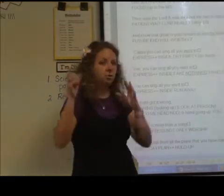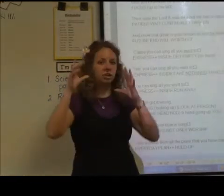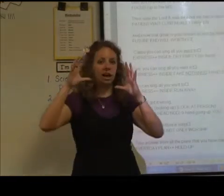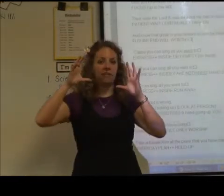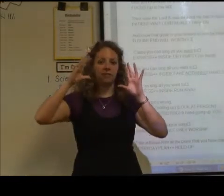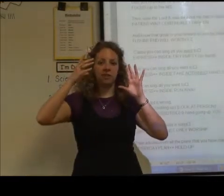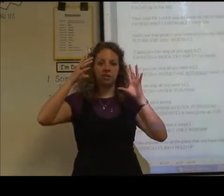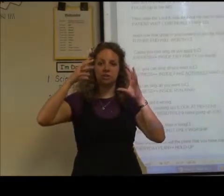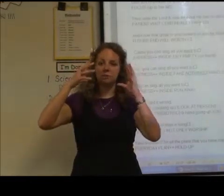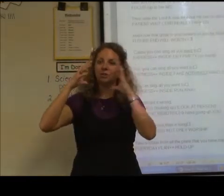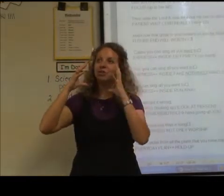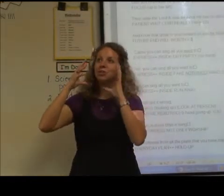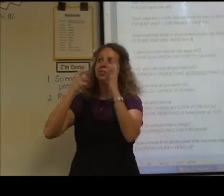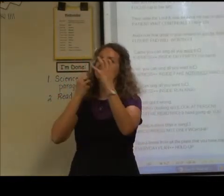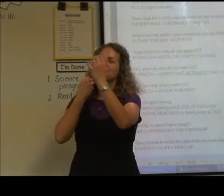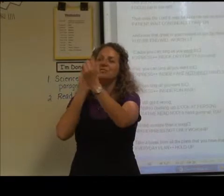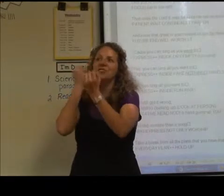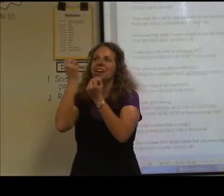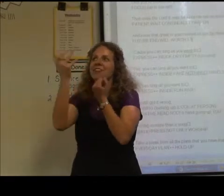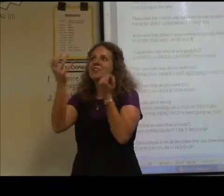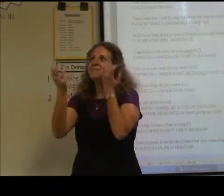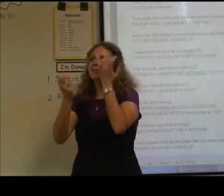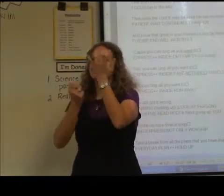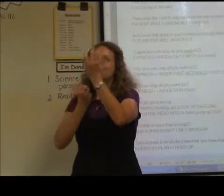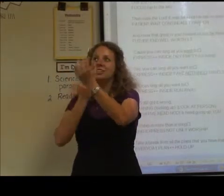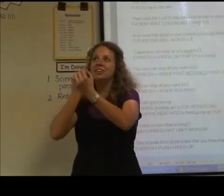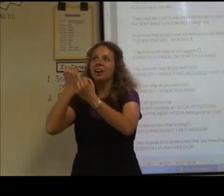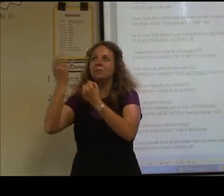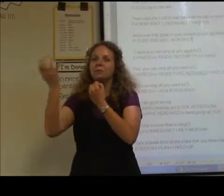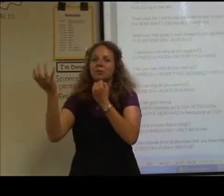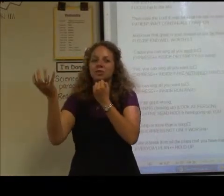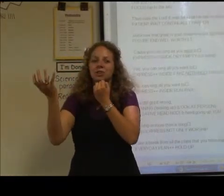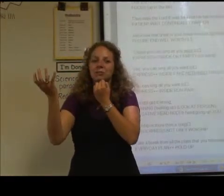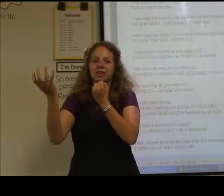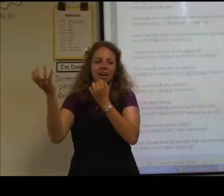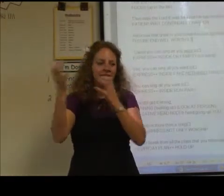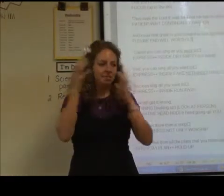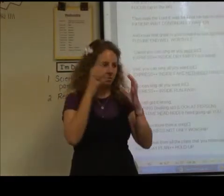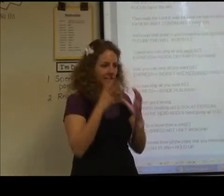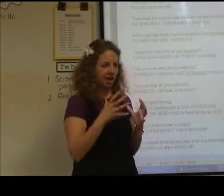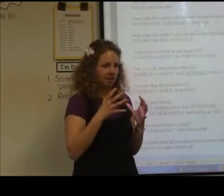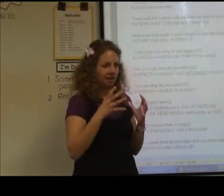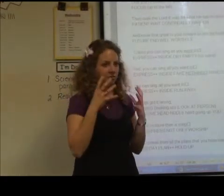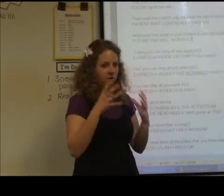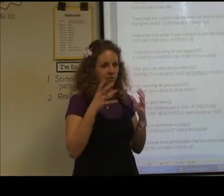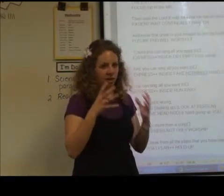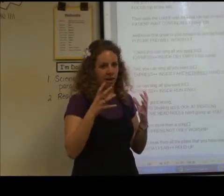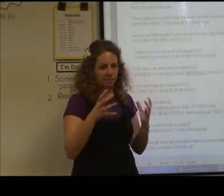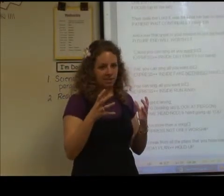want to have your facial expression show the difference of like being completely caught up in worship and then the reality of what's really happening